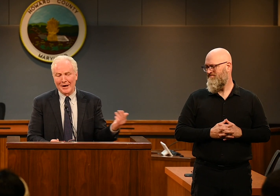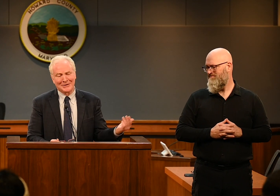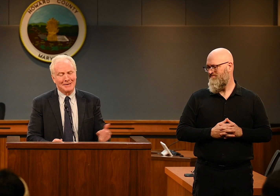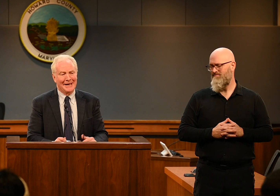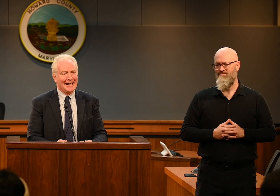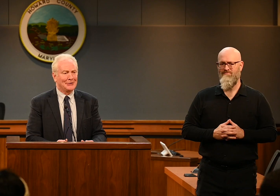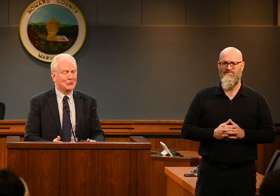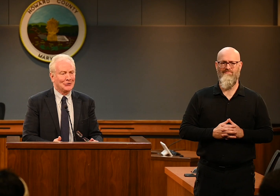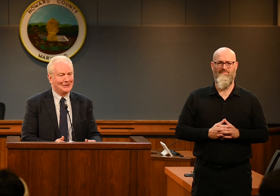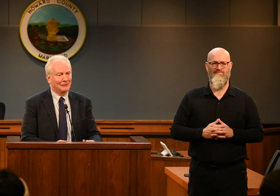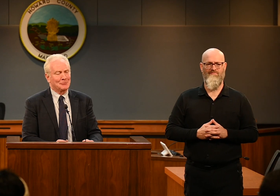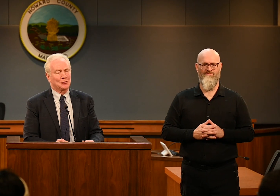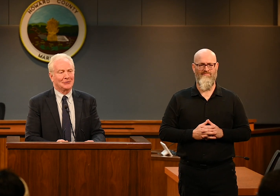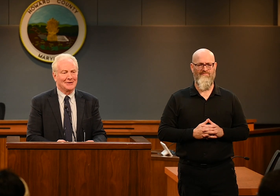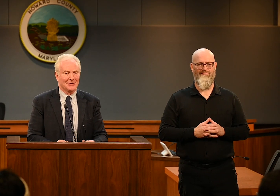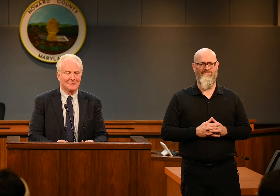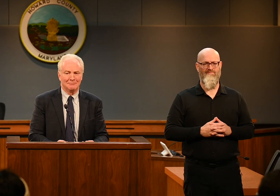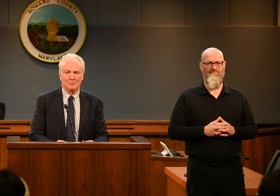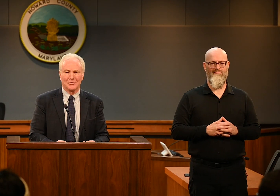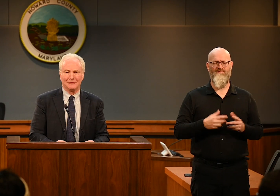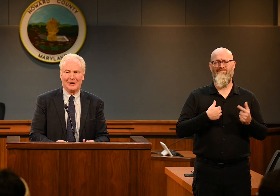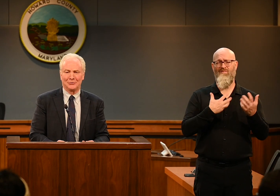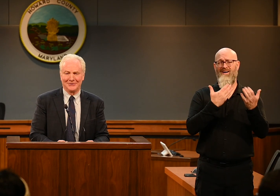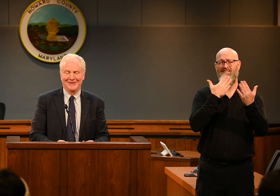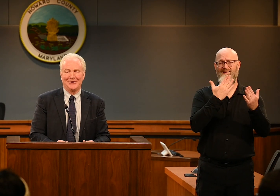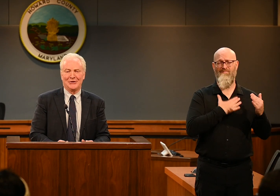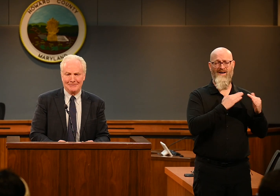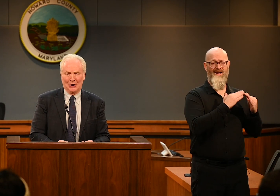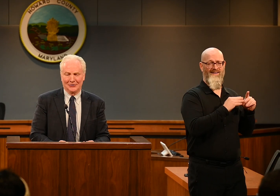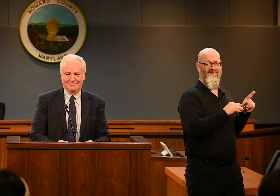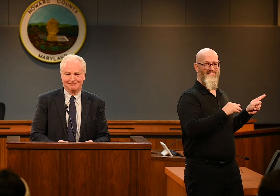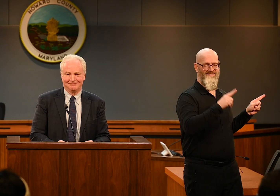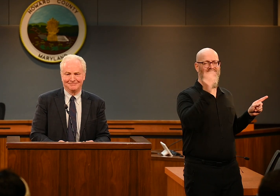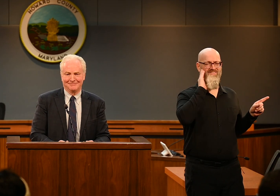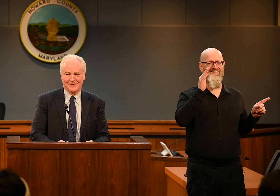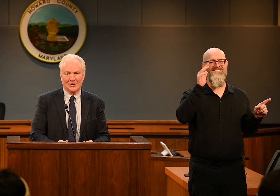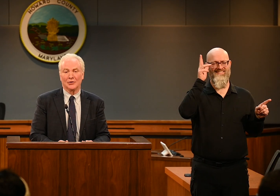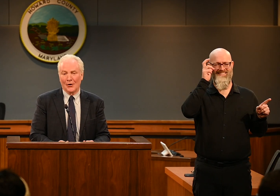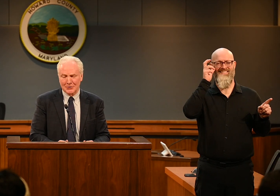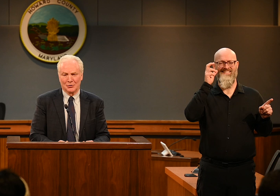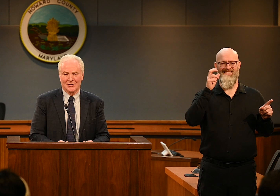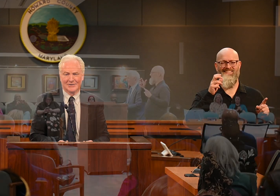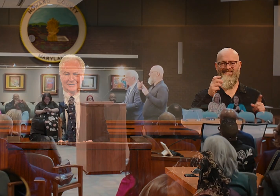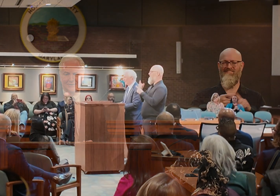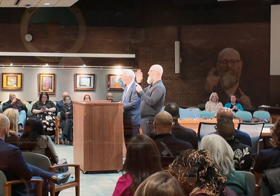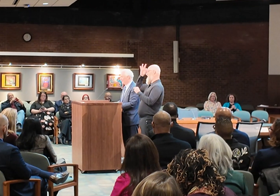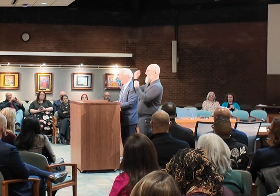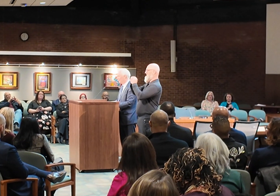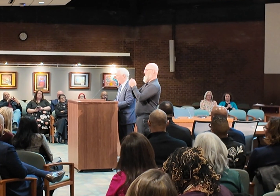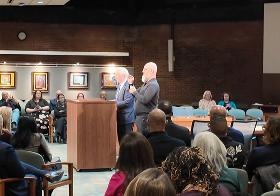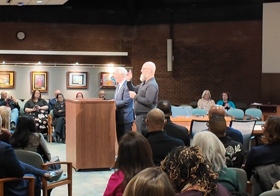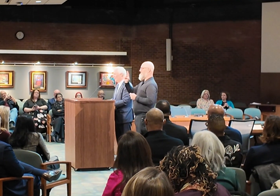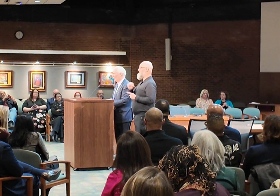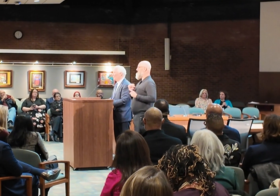And I want to thank my colleagues who you're going to hear from shortly as members of Federal Team Maryland. Senator Alsobrooks,